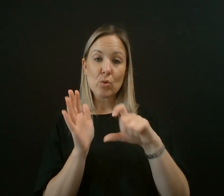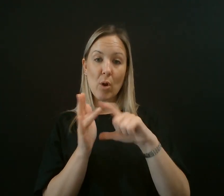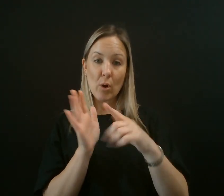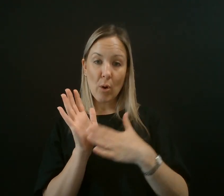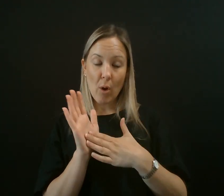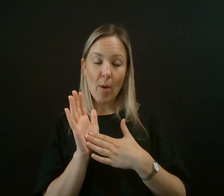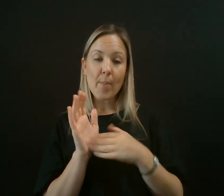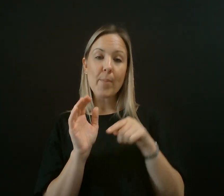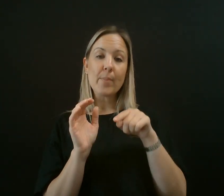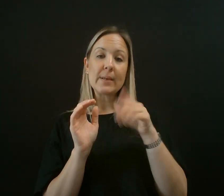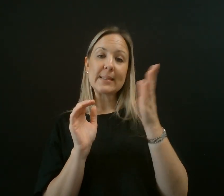www.tinyurl.com/pvlb2hy.